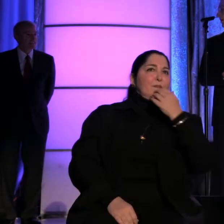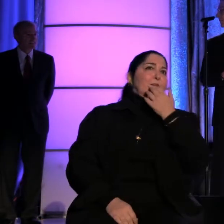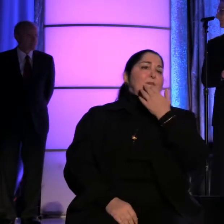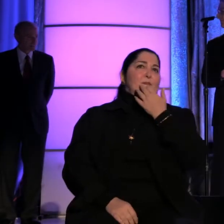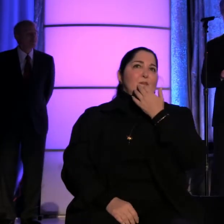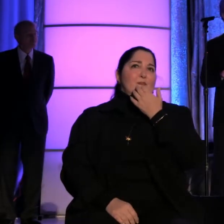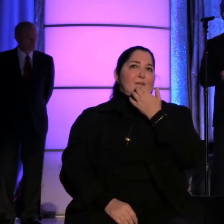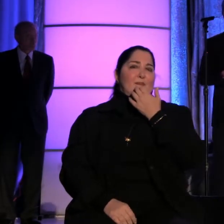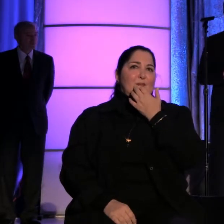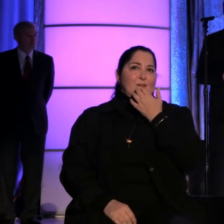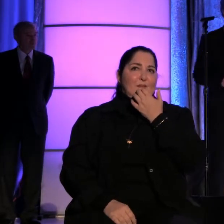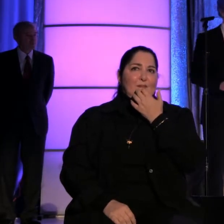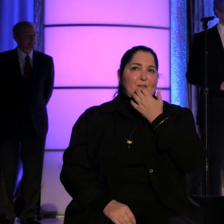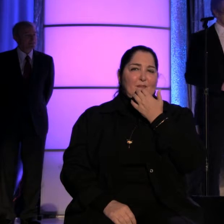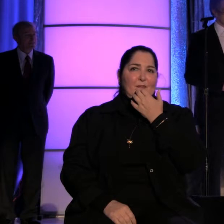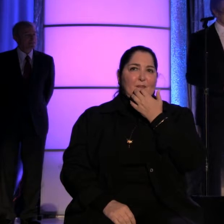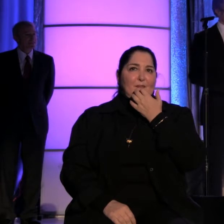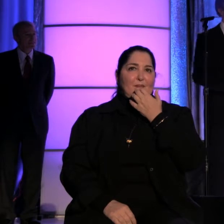Okay. Thanks, great.